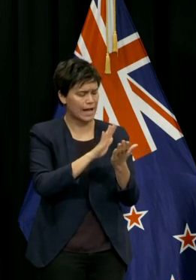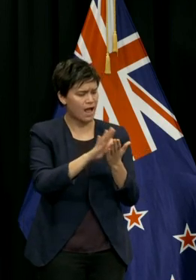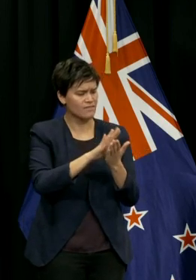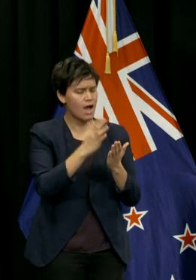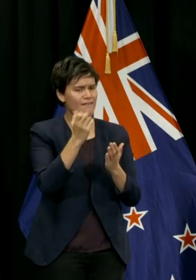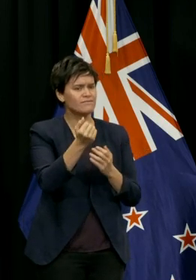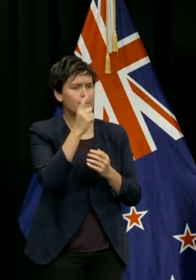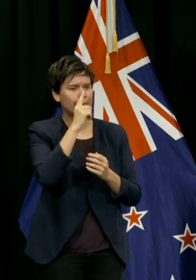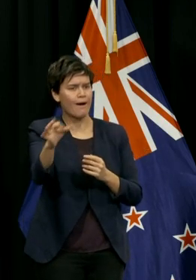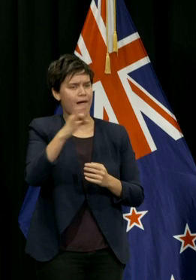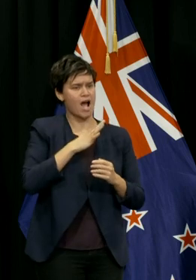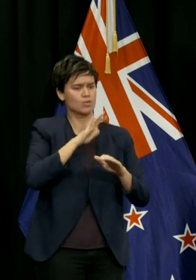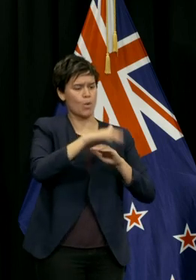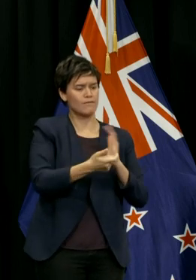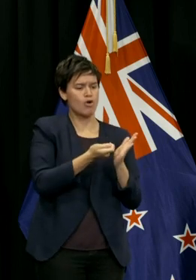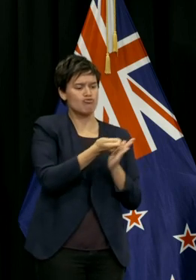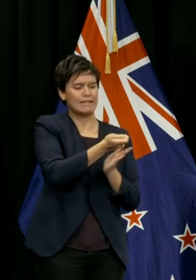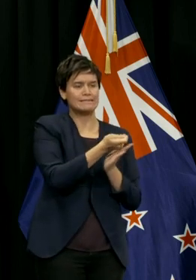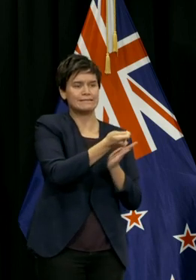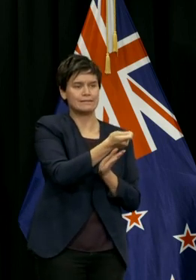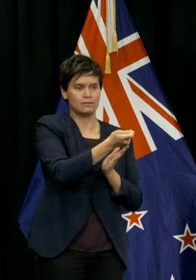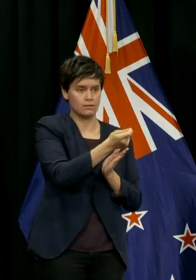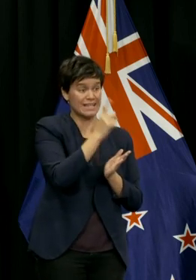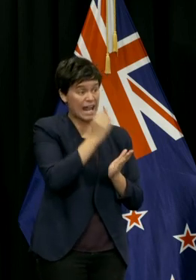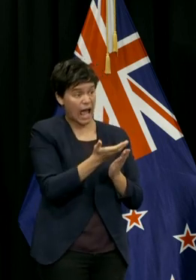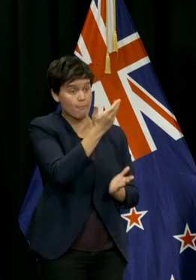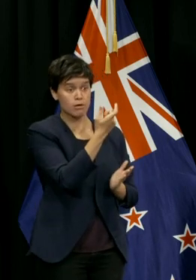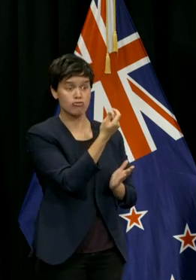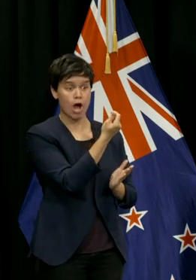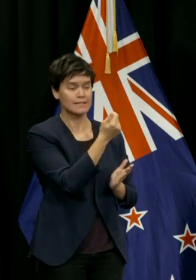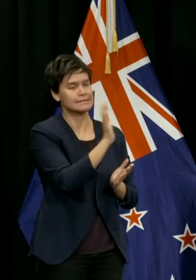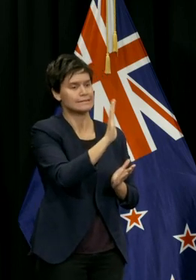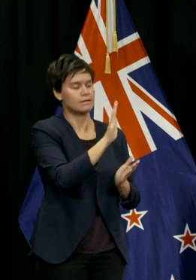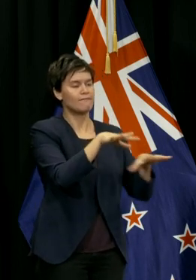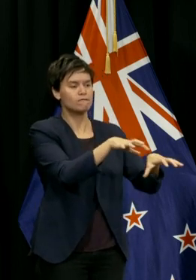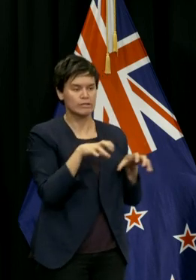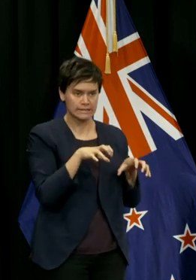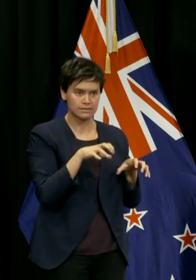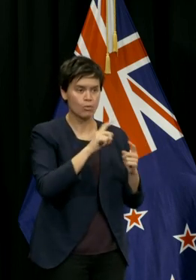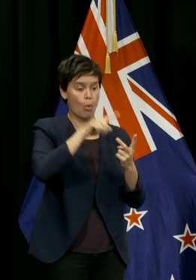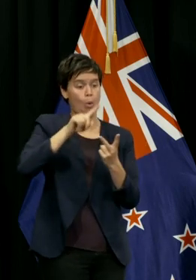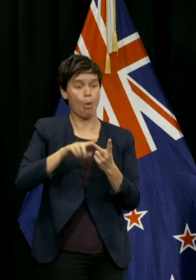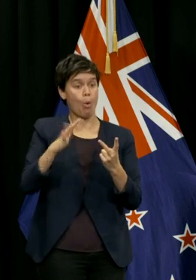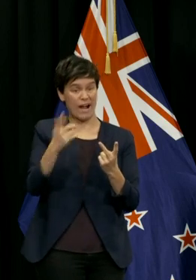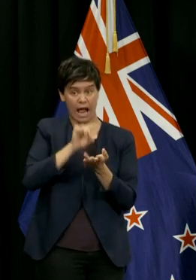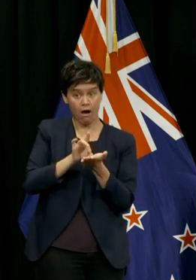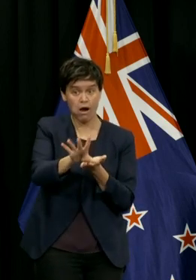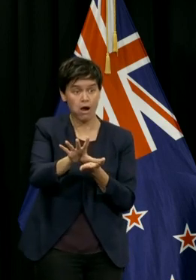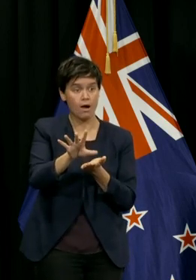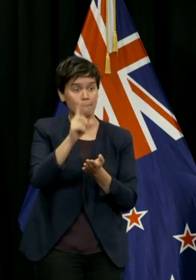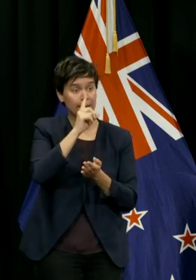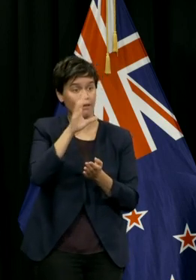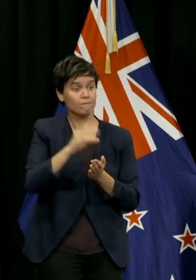of rent freezes and tenancy changes which were made yesterday. It is relatively simple on the rent freeze front. Rents